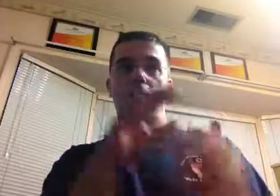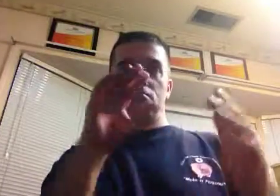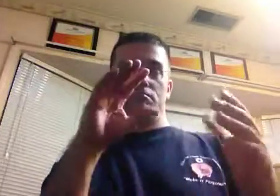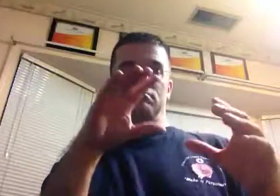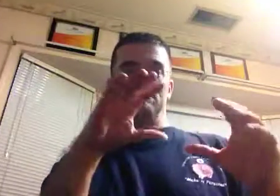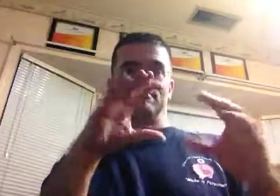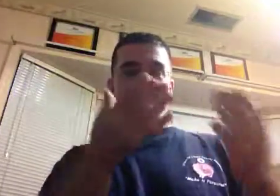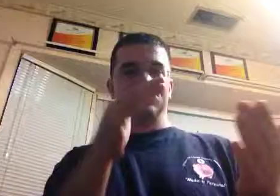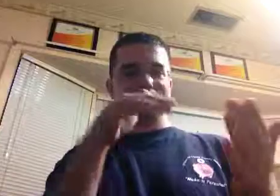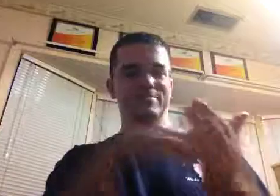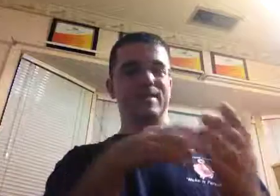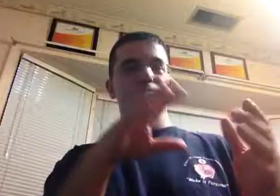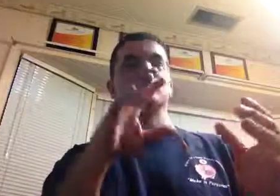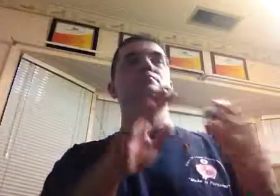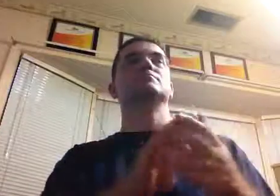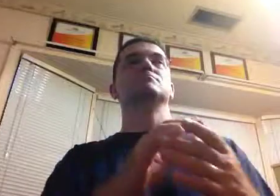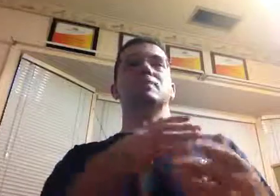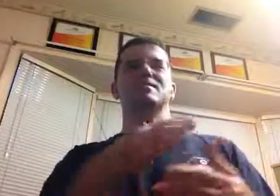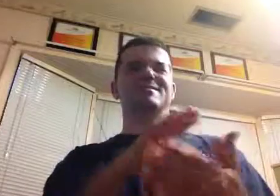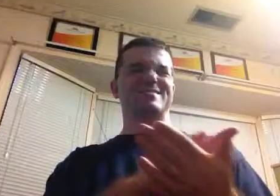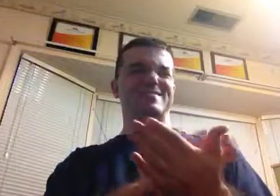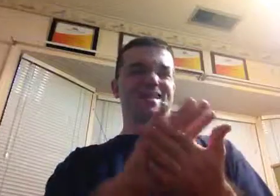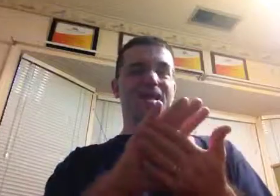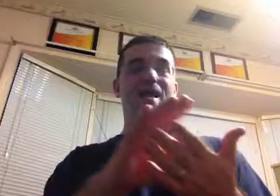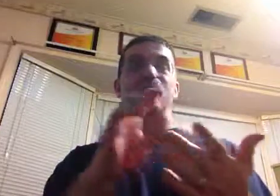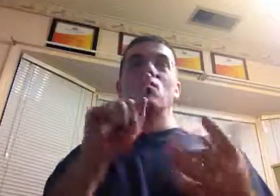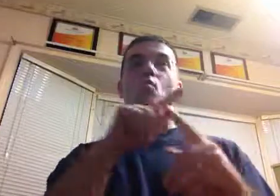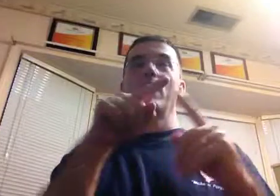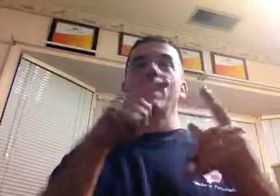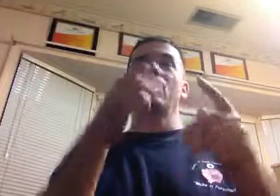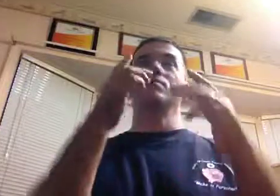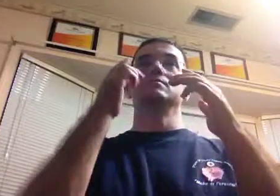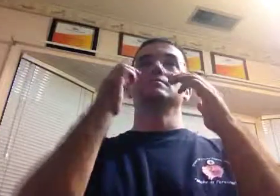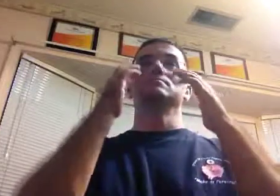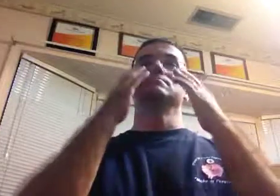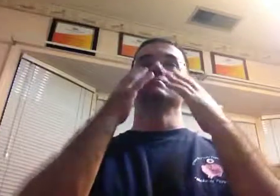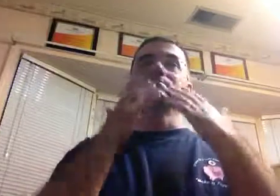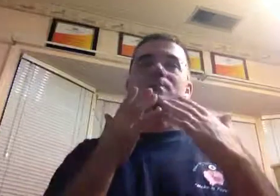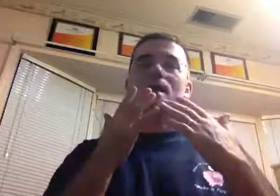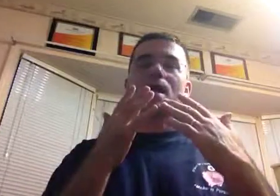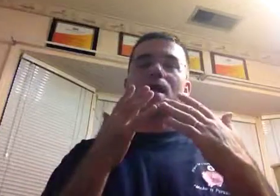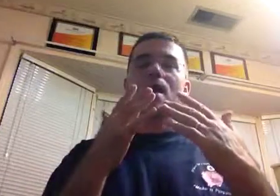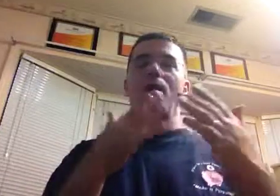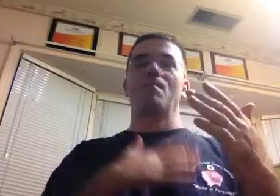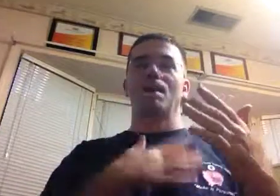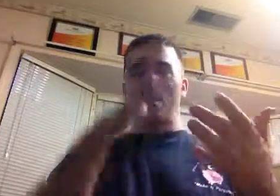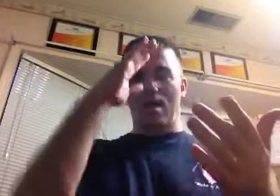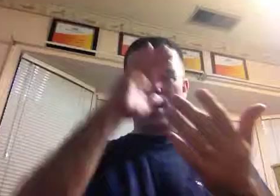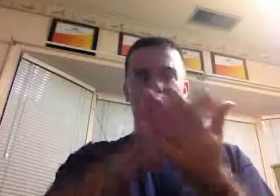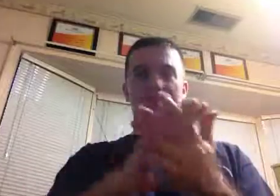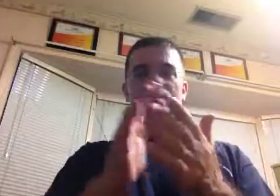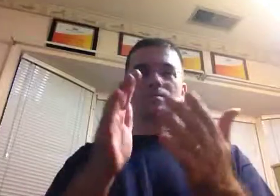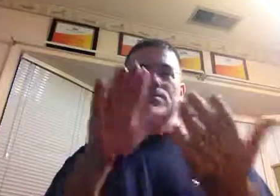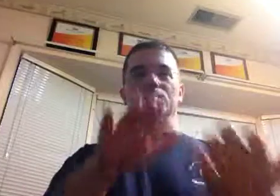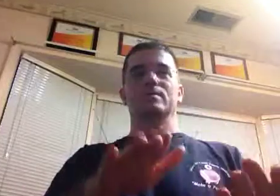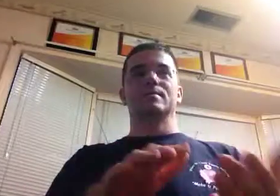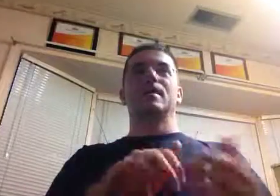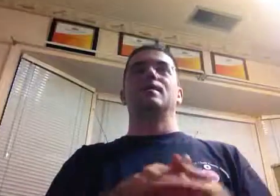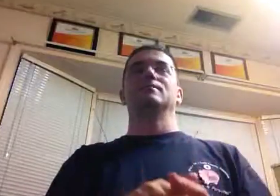nice. It was really nice when I was mourning my husband's death. Right, right. And yes, and there's definitely a